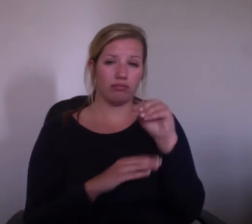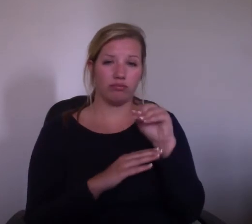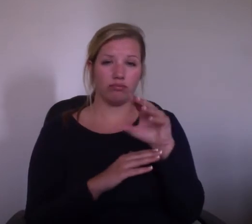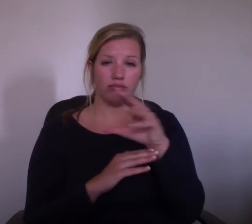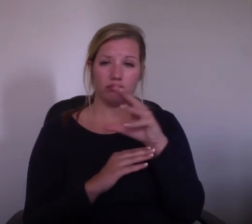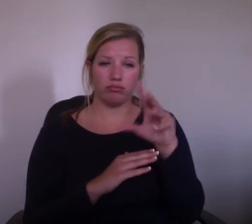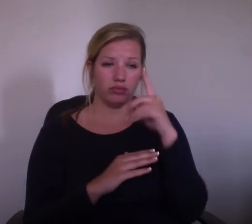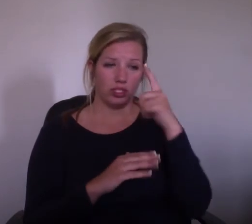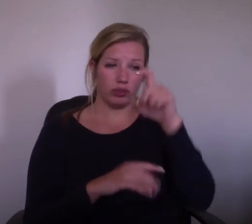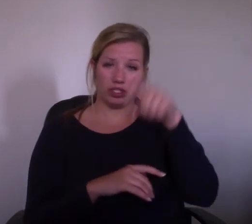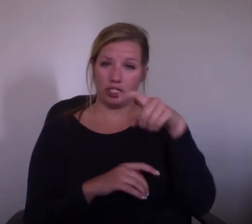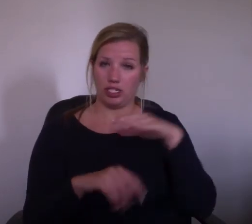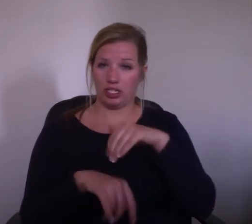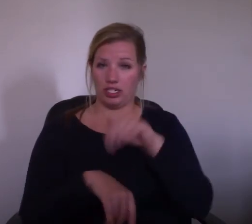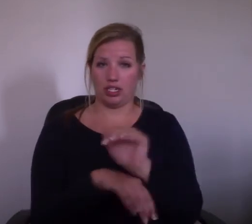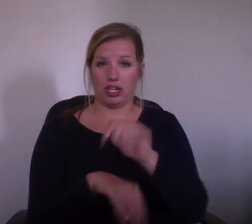when there's no electricity.